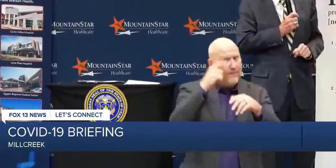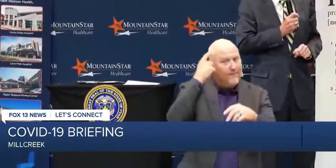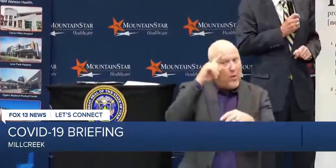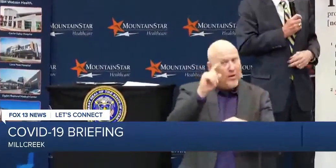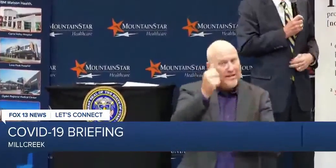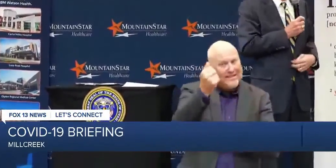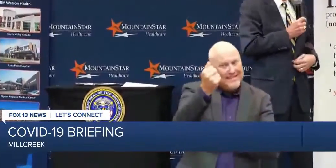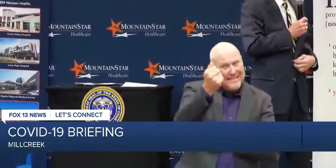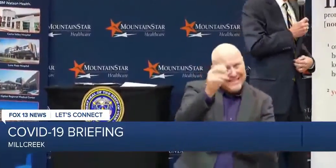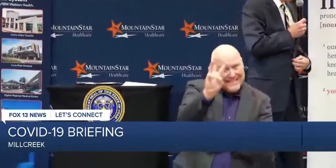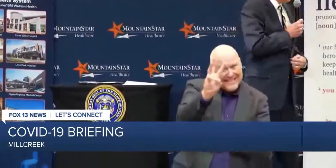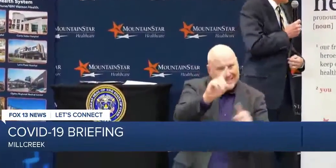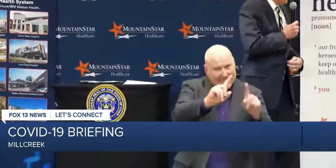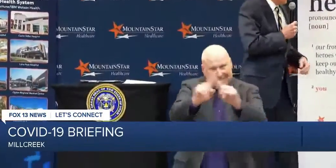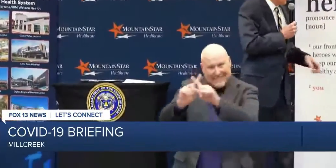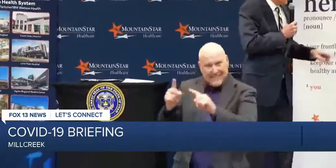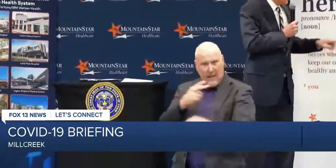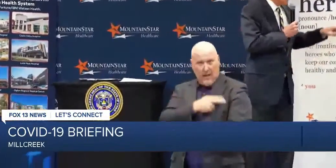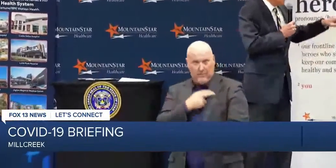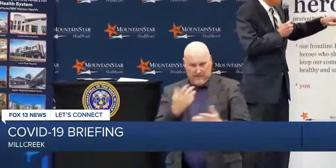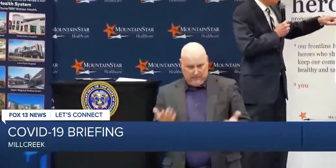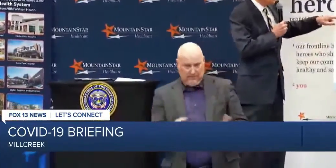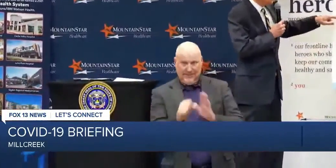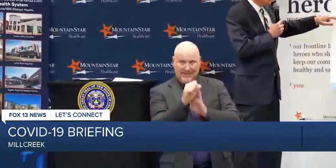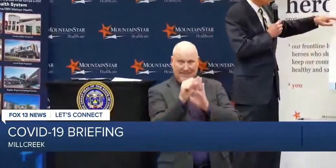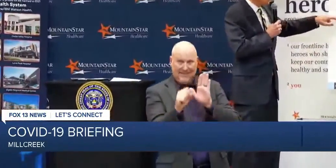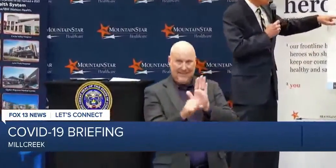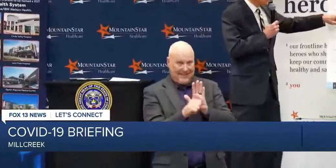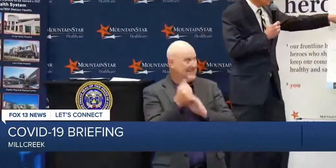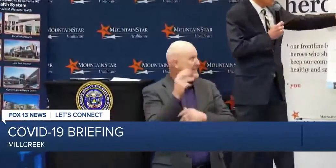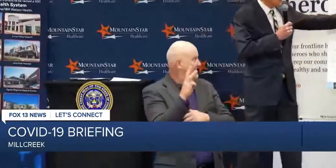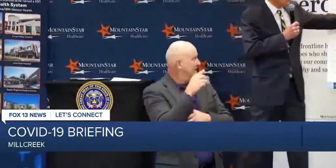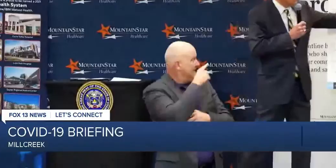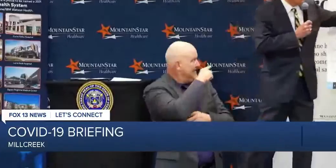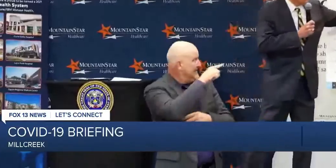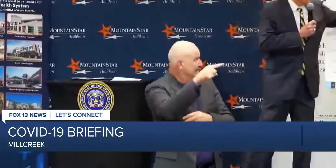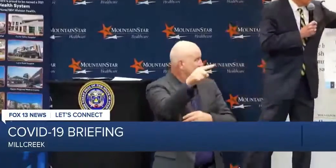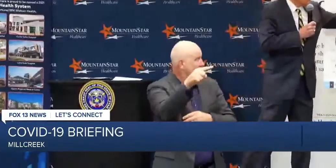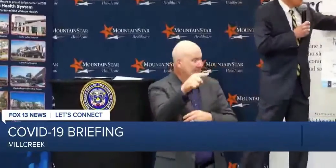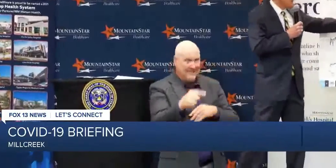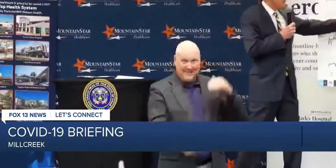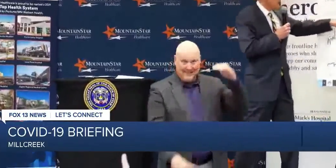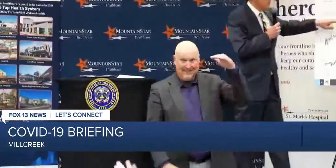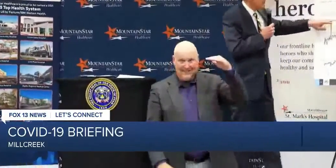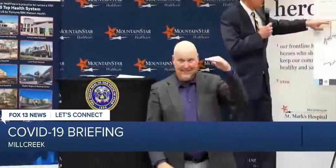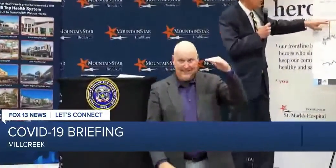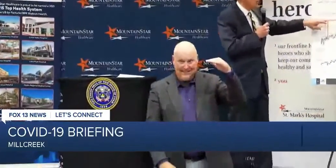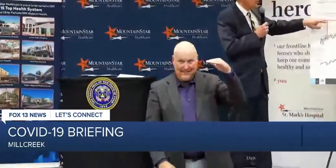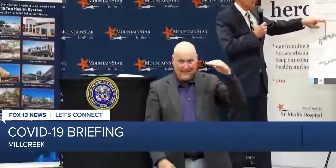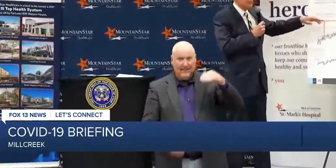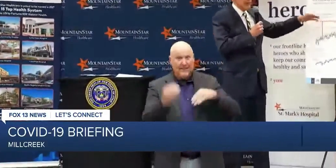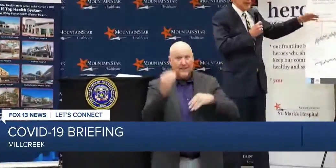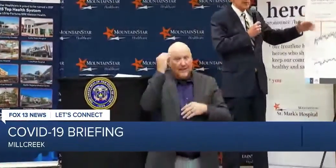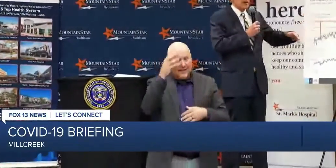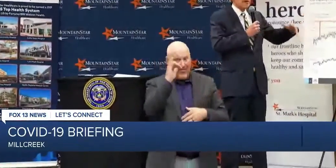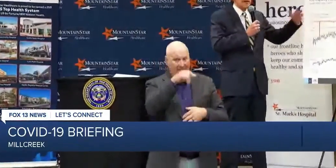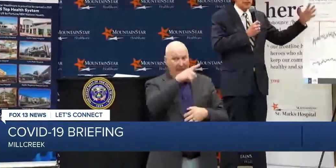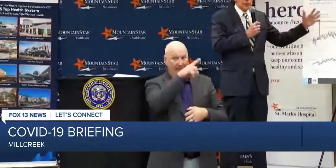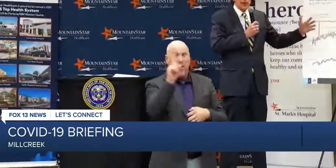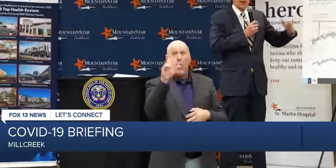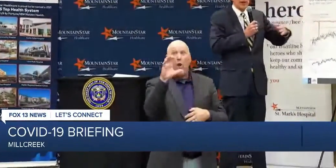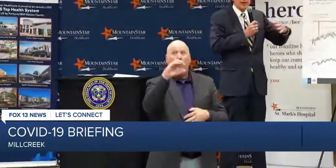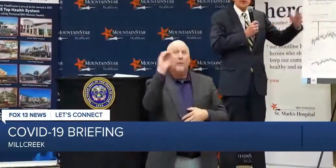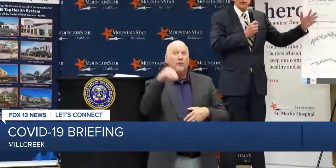cases are taken. This is the 100% line. You see it varies somewhat based